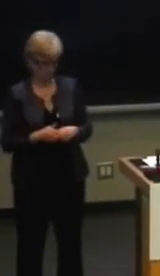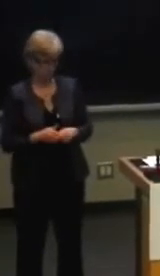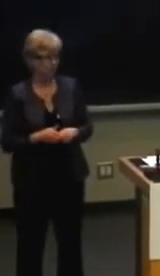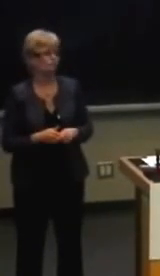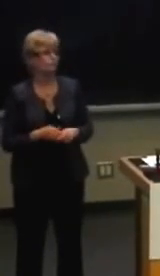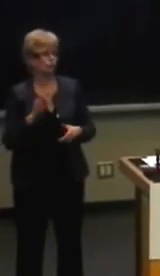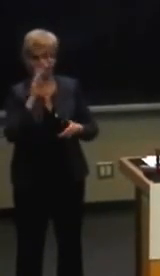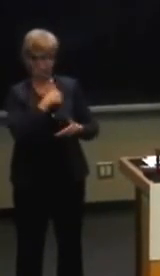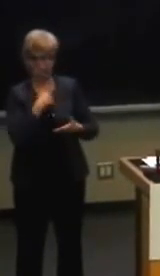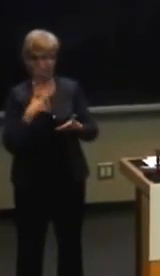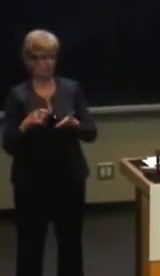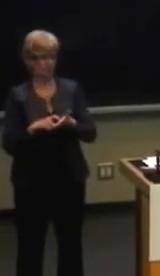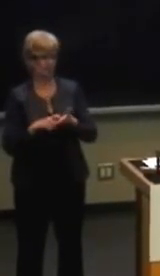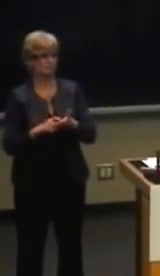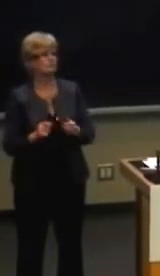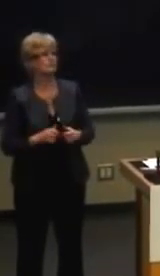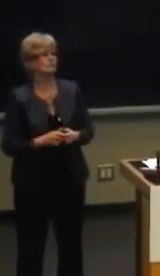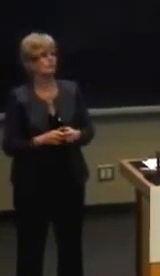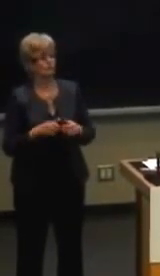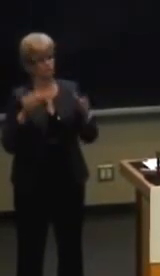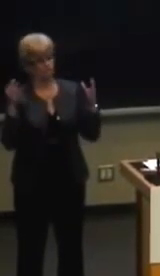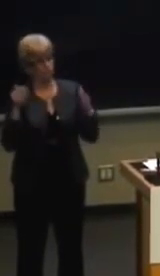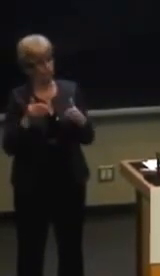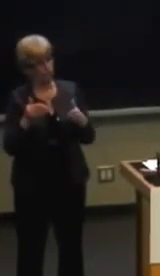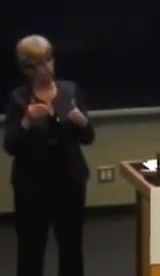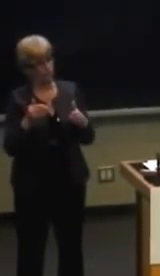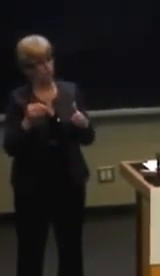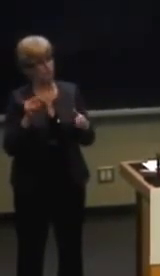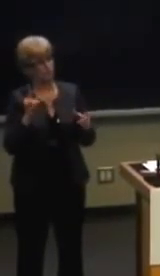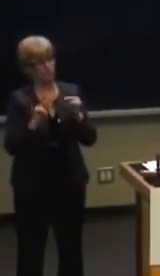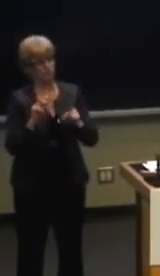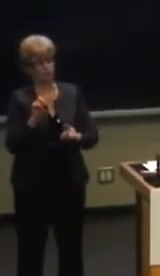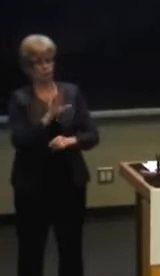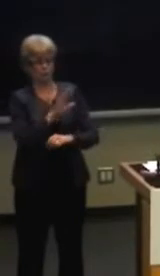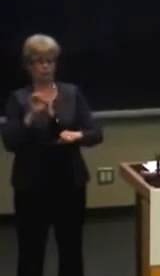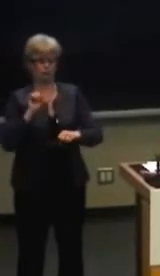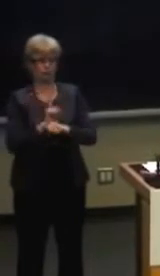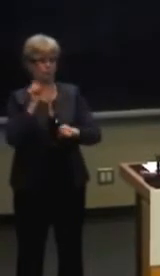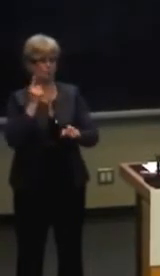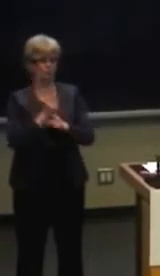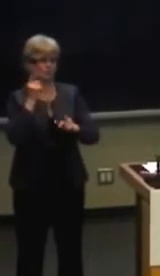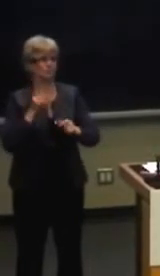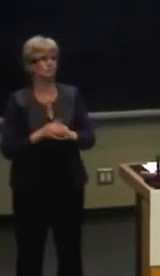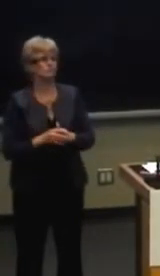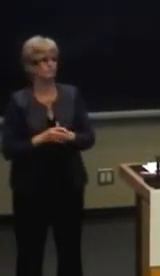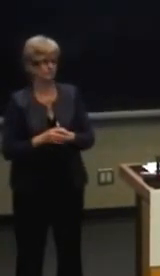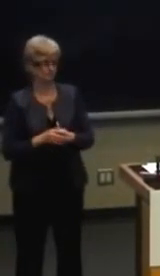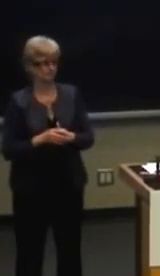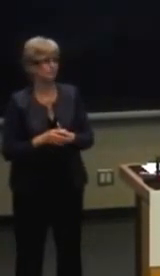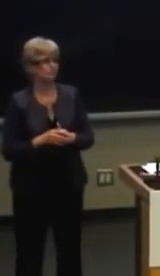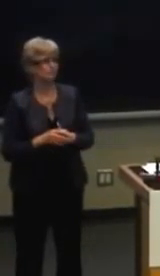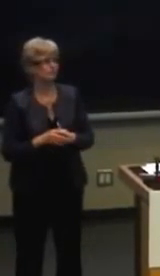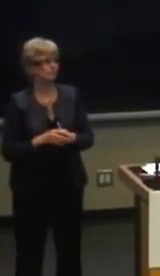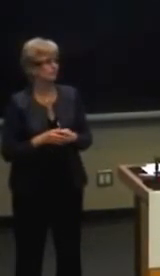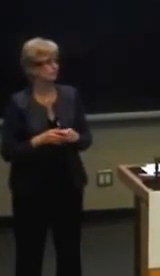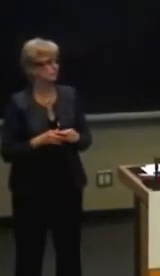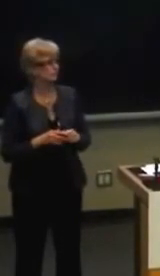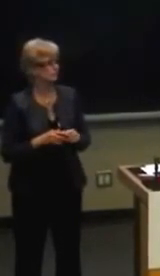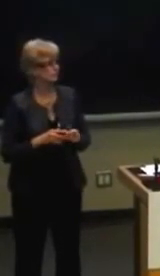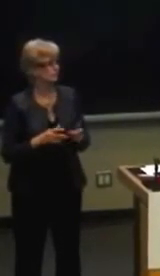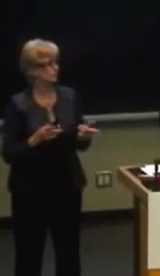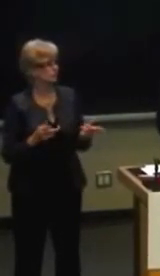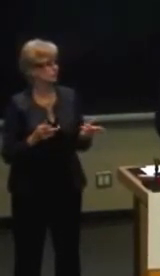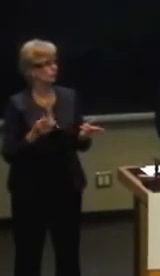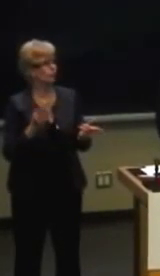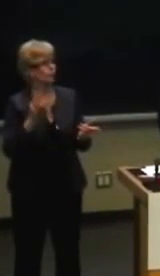fix. In the meantime, obviously the focus is on making sure that people are doing their jobs properly in the first place, most of whom do, I would say. In any big company,